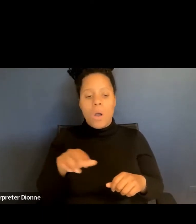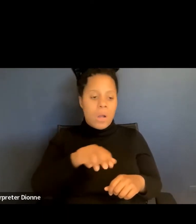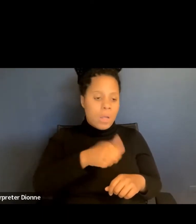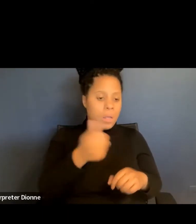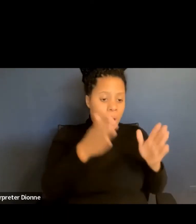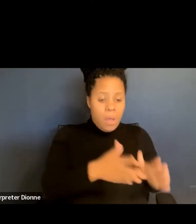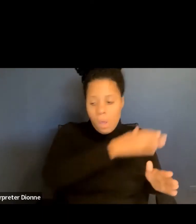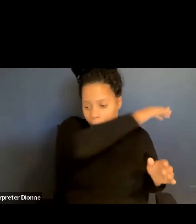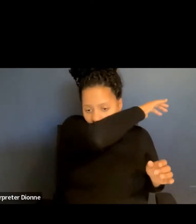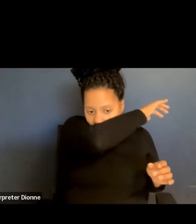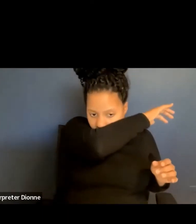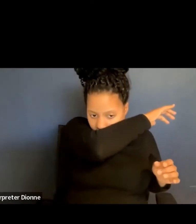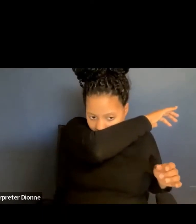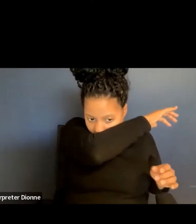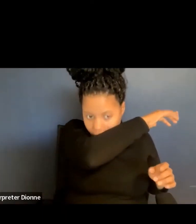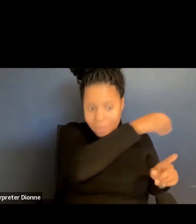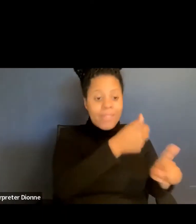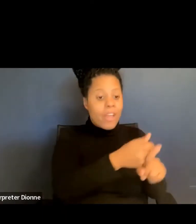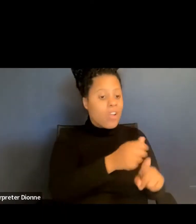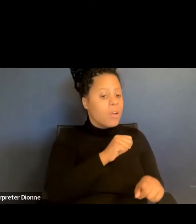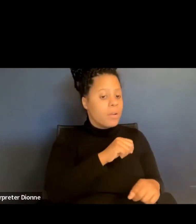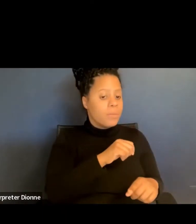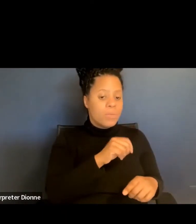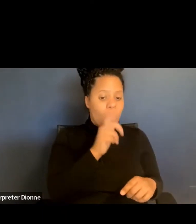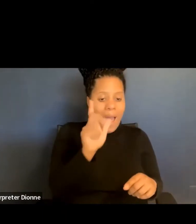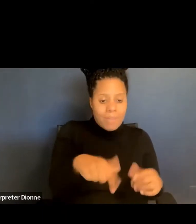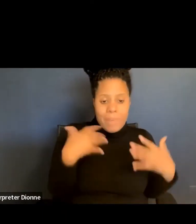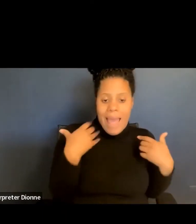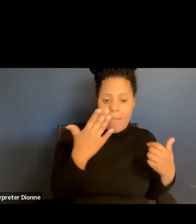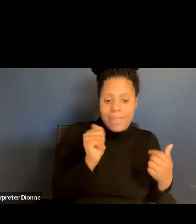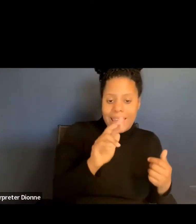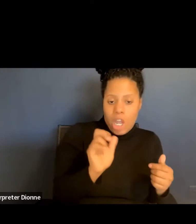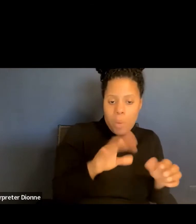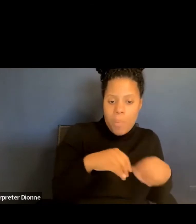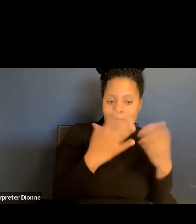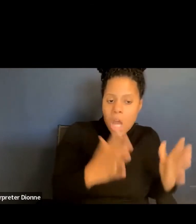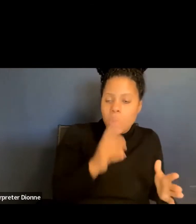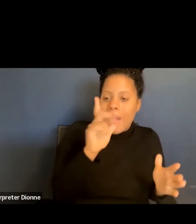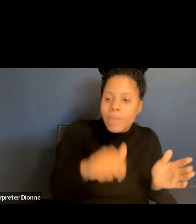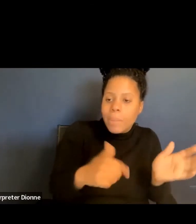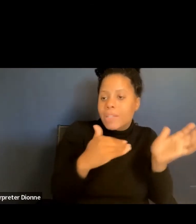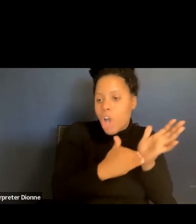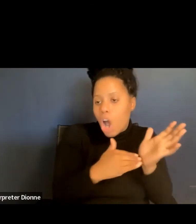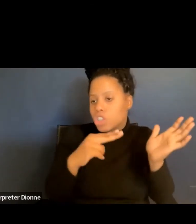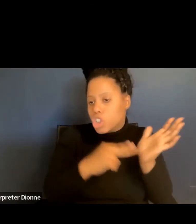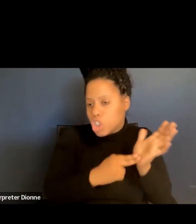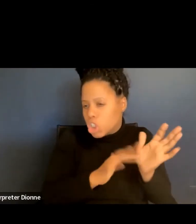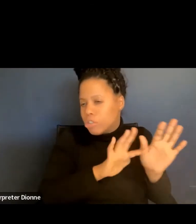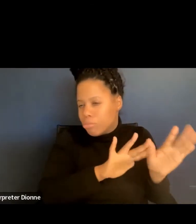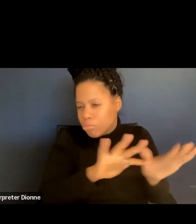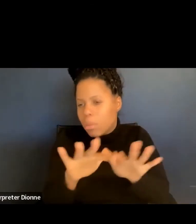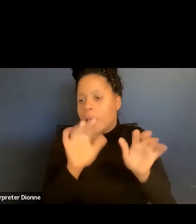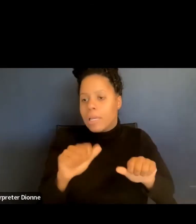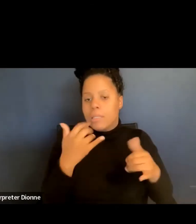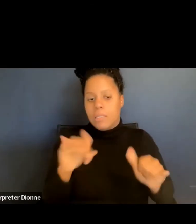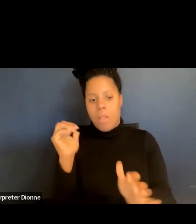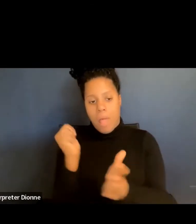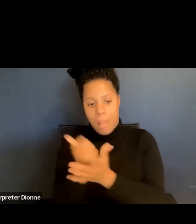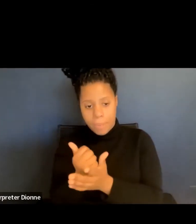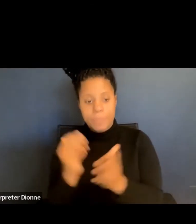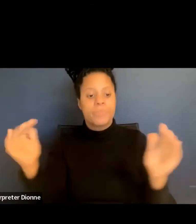does not need to be a healthcare provider. And then secondarily, we have newer products available that are meant